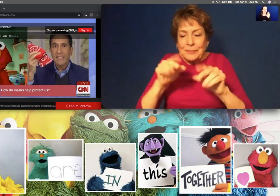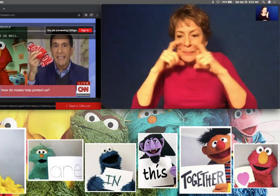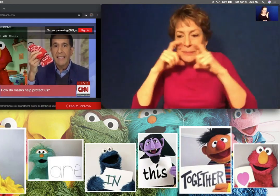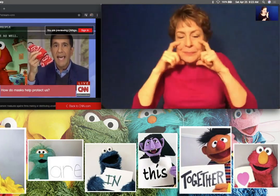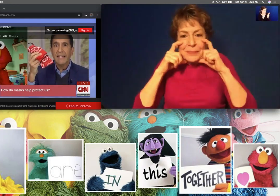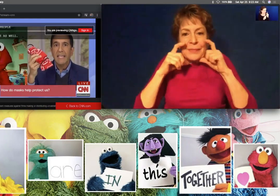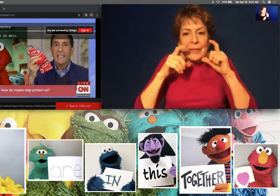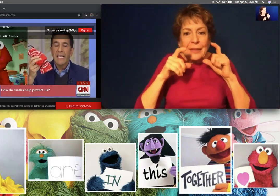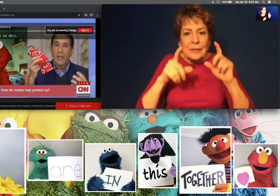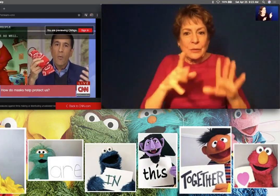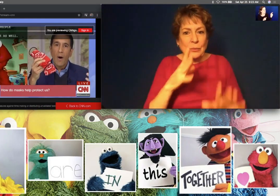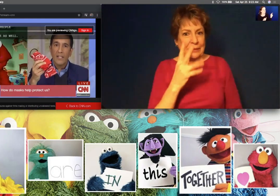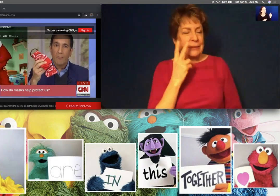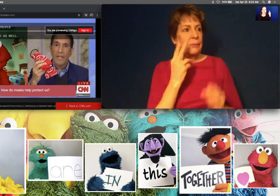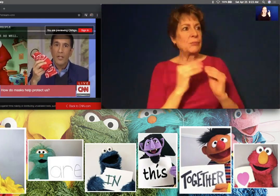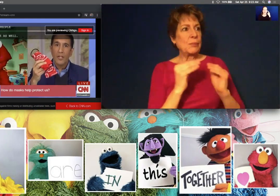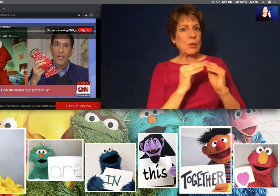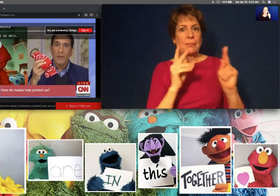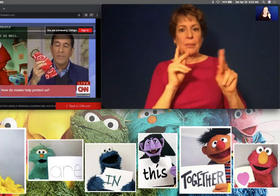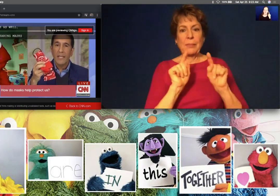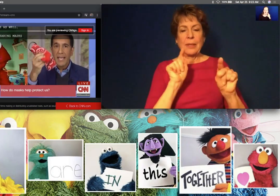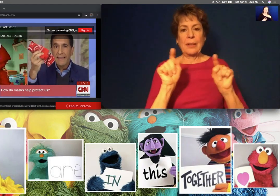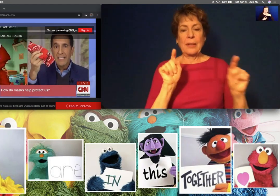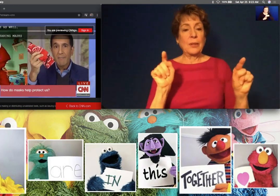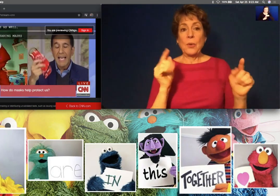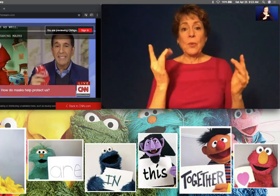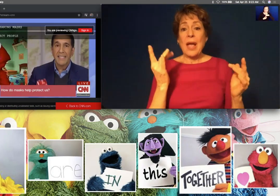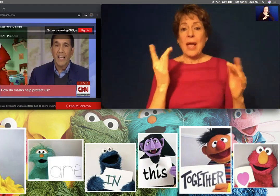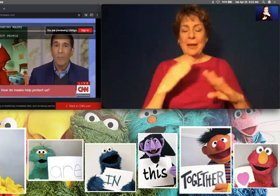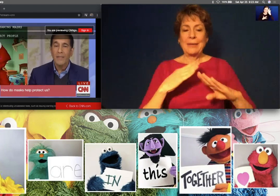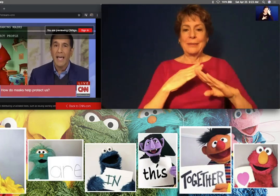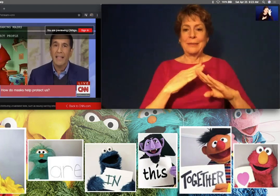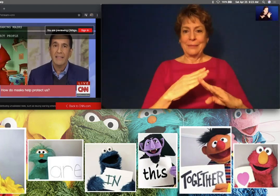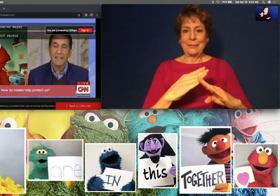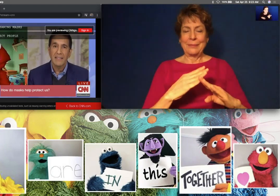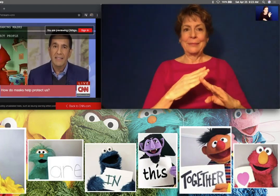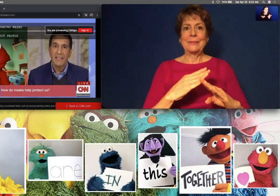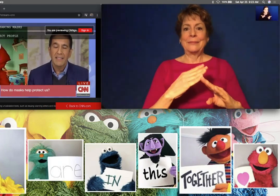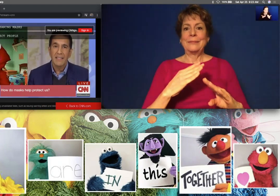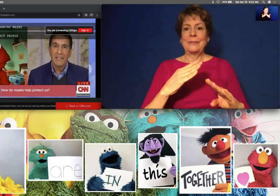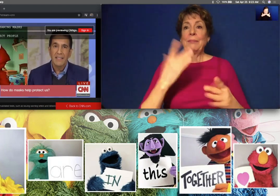and things like that. They don't want to spread your germs, and these masks can help with that.